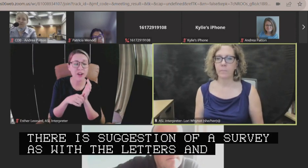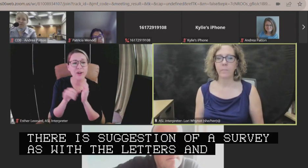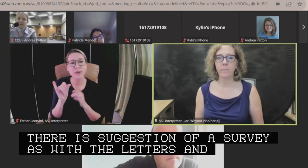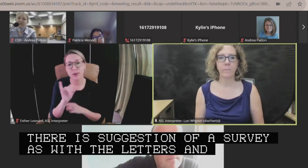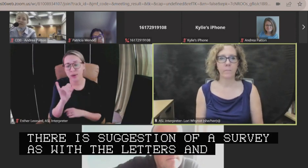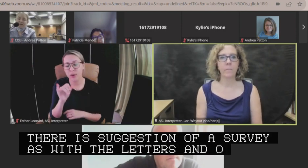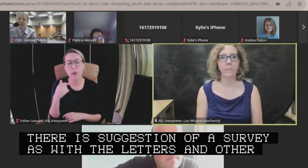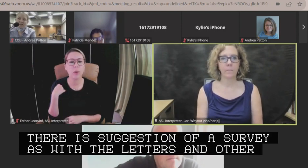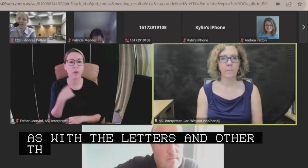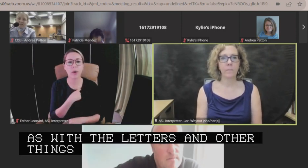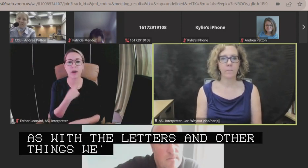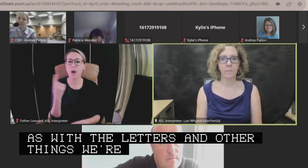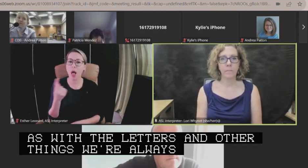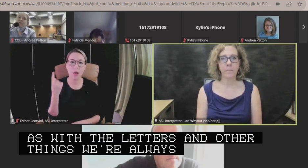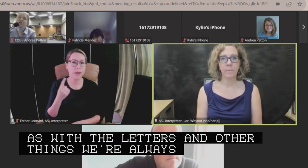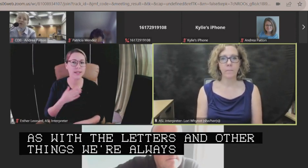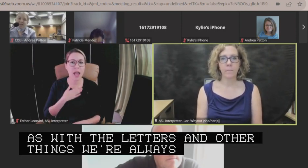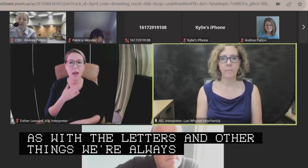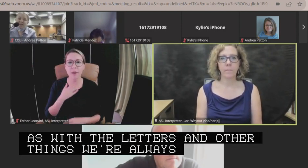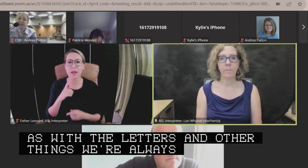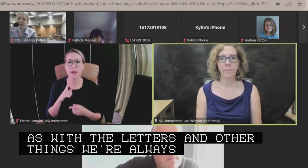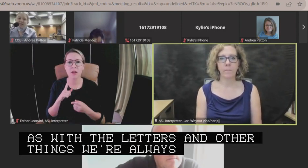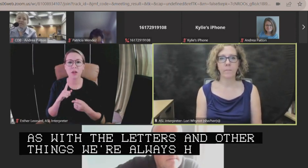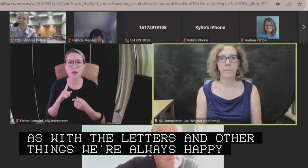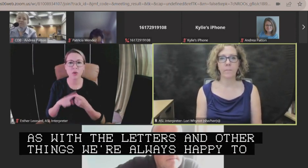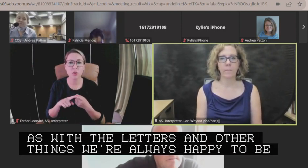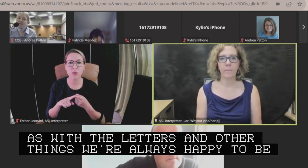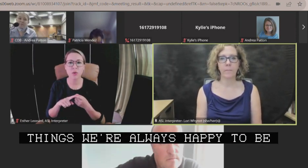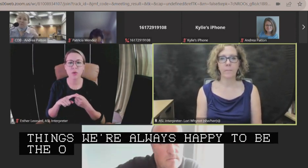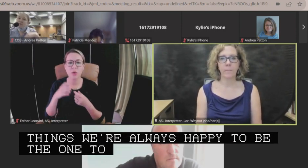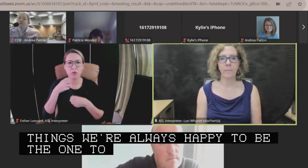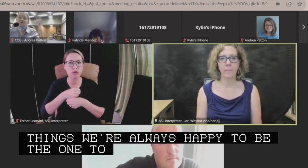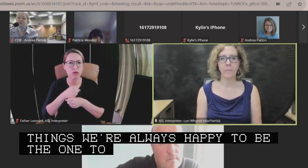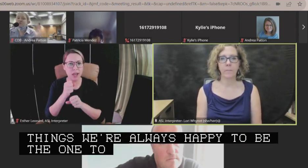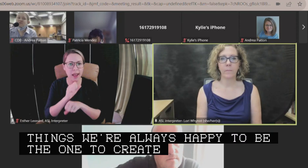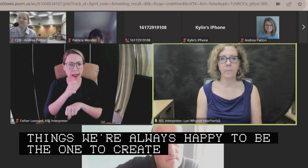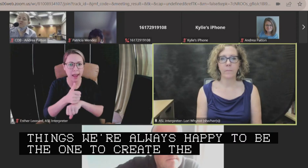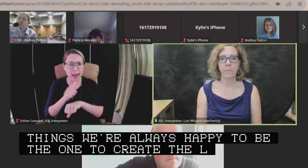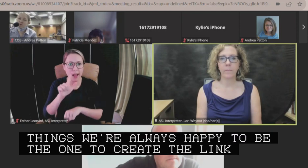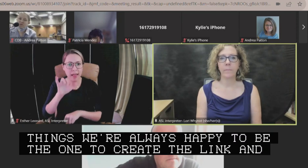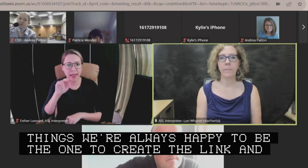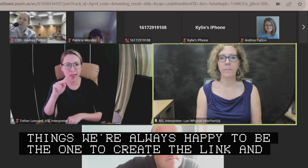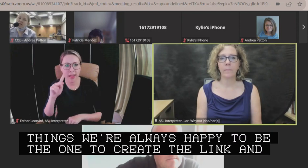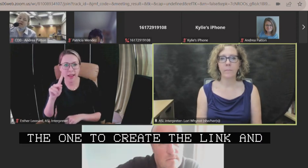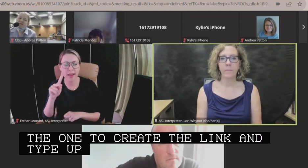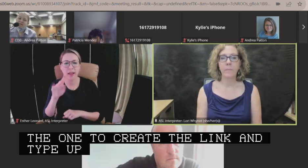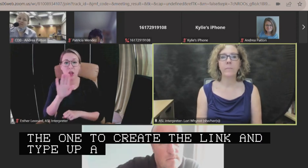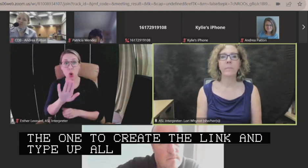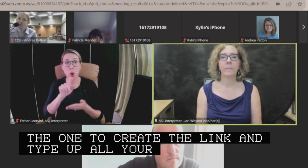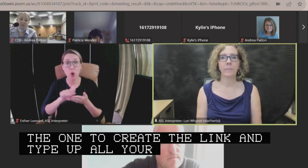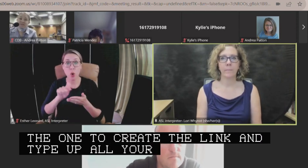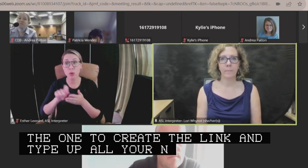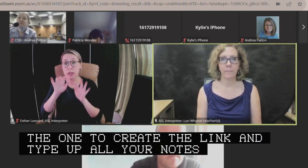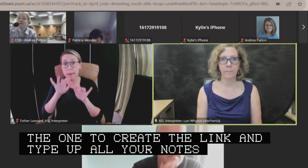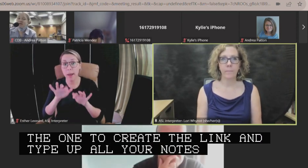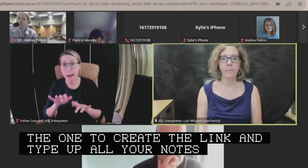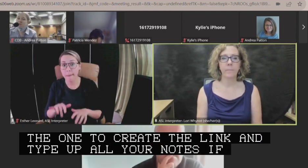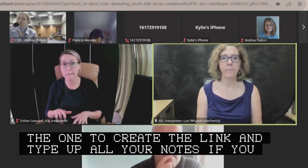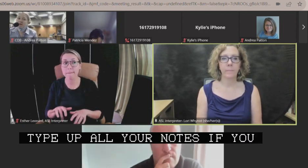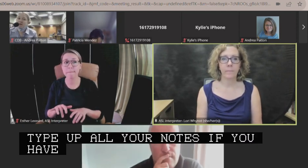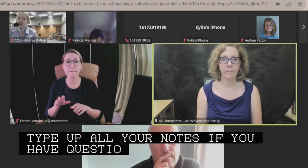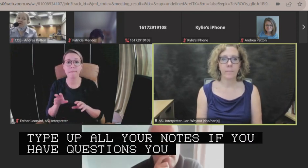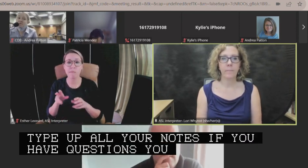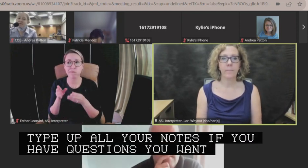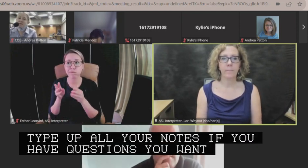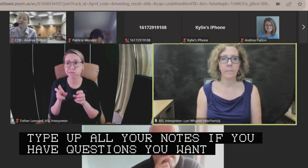to be the one to create the link and type up all your notes if you have questions you want to ask. Certainly something that can be